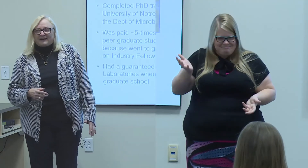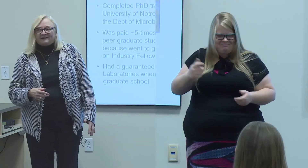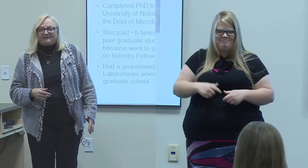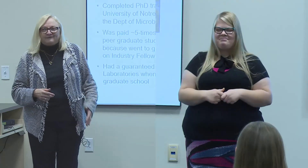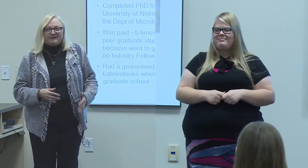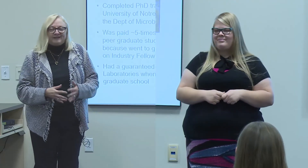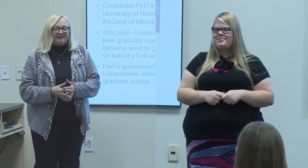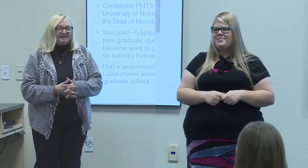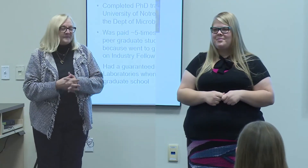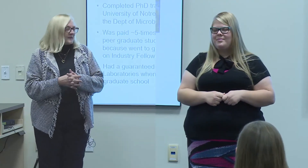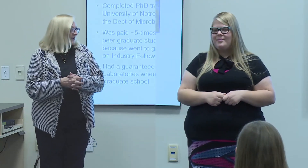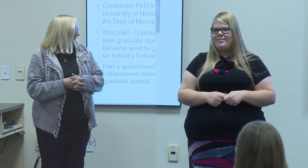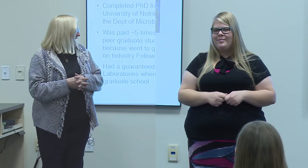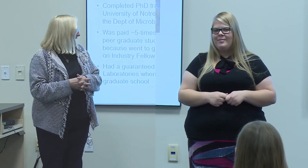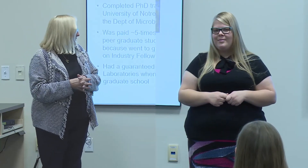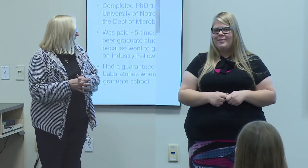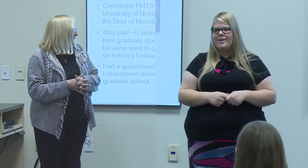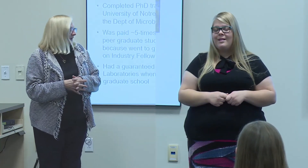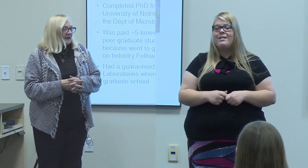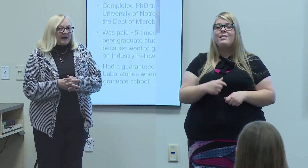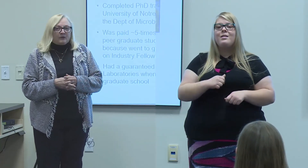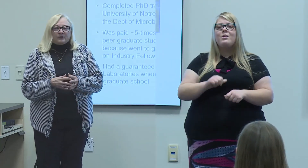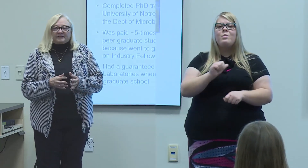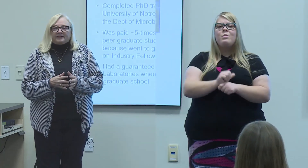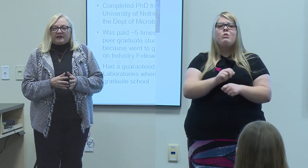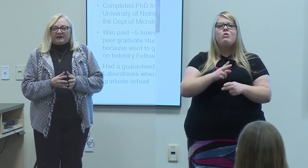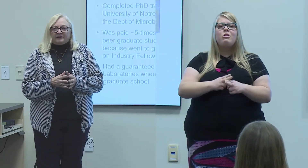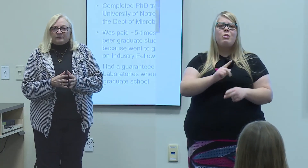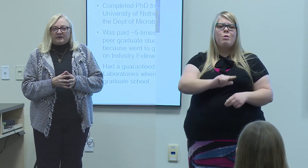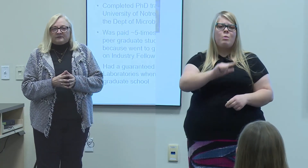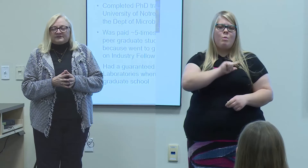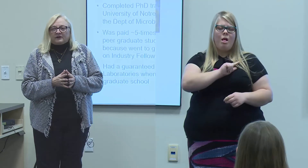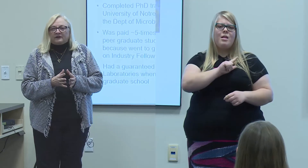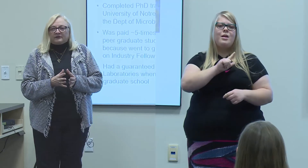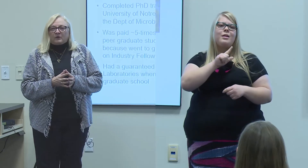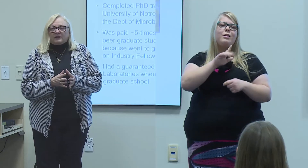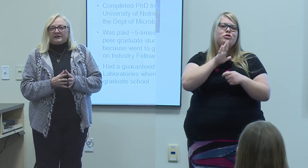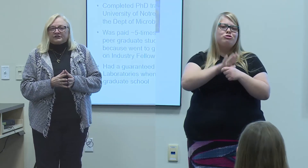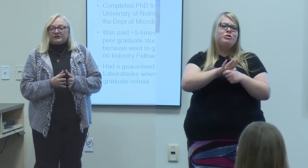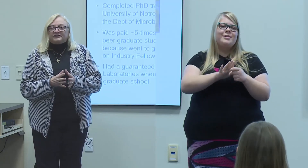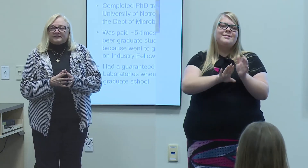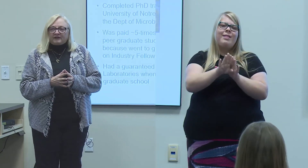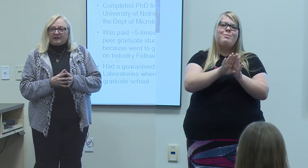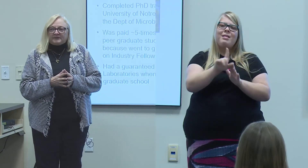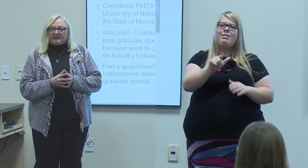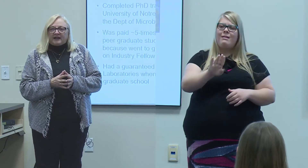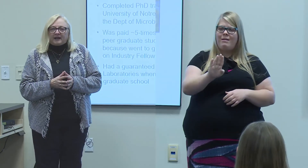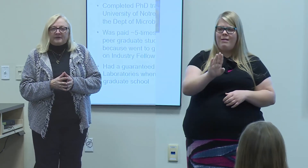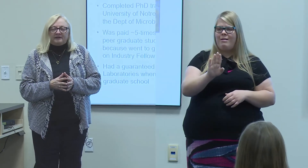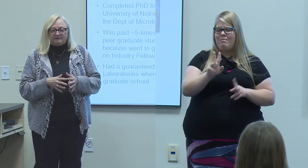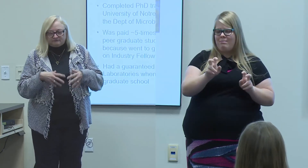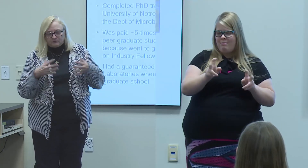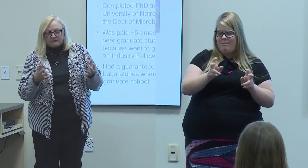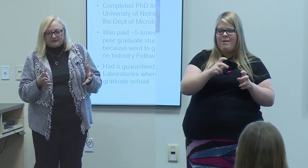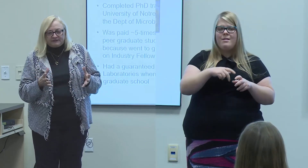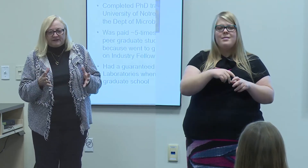way back in when. I worked there in what was called a Quality Assurance Development